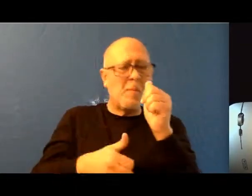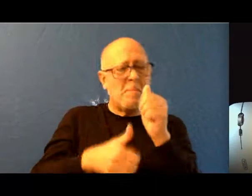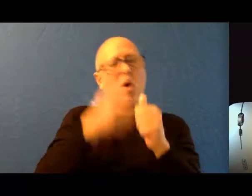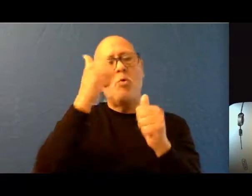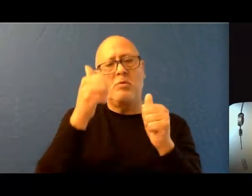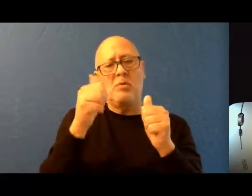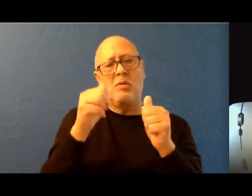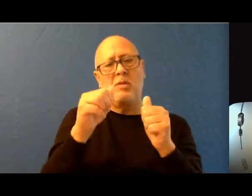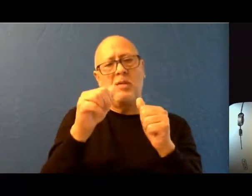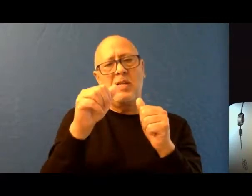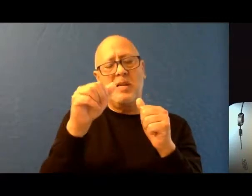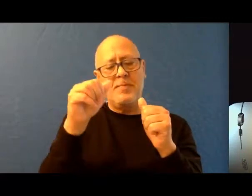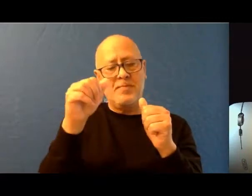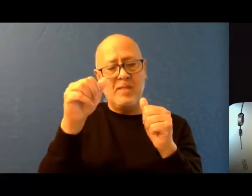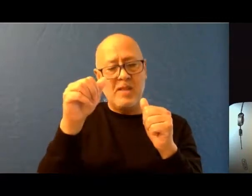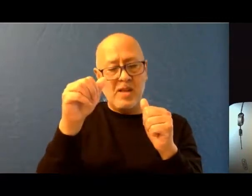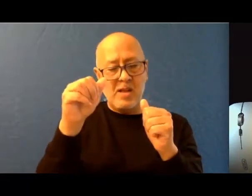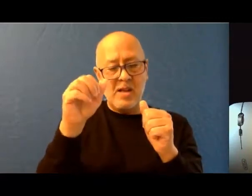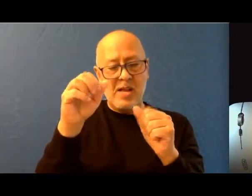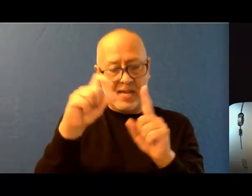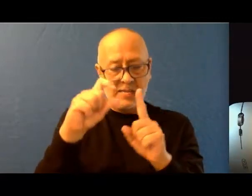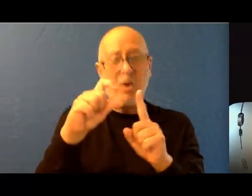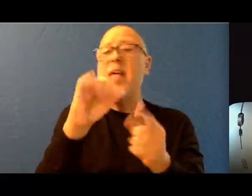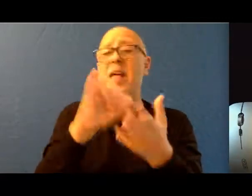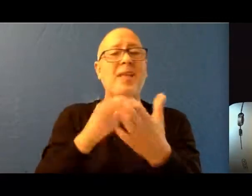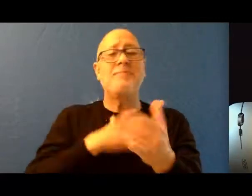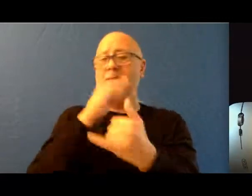x, and that will be my final answer.